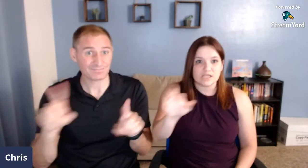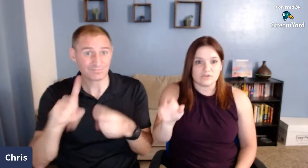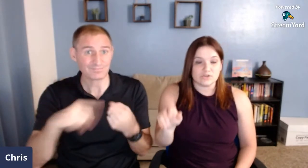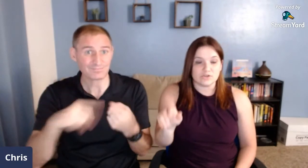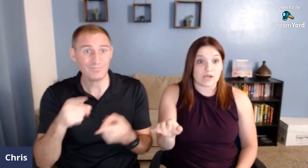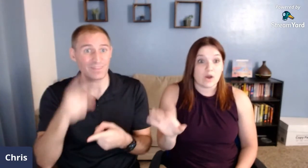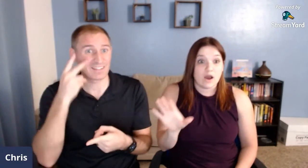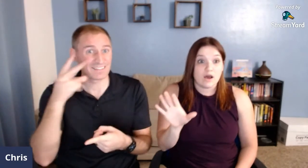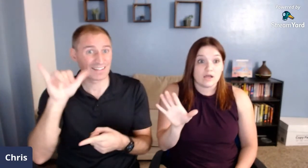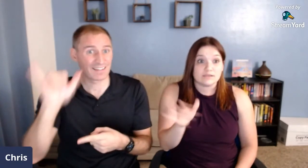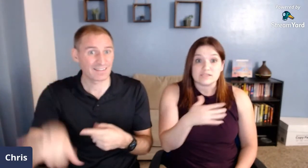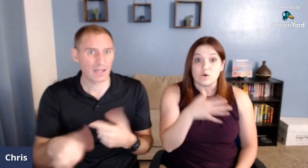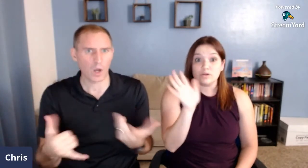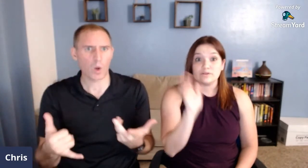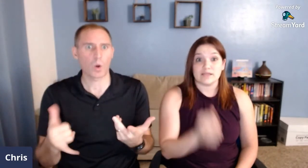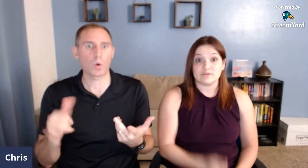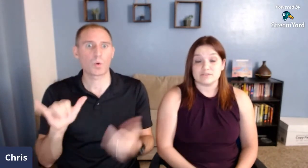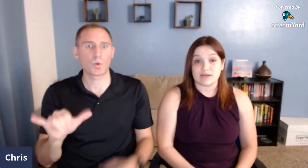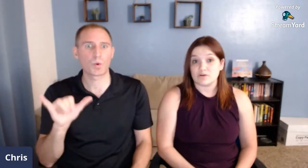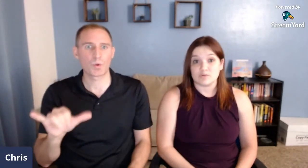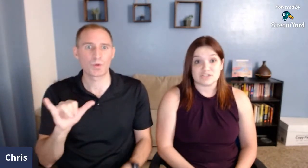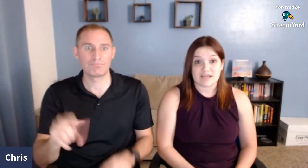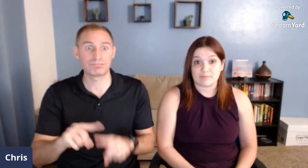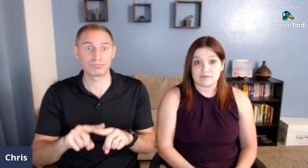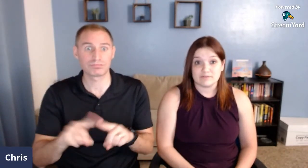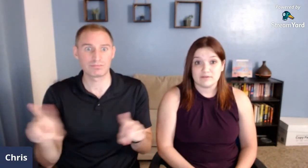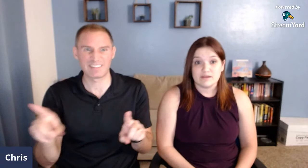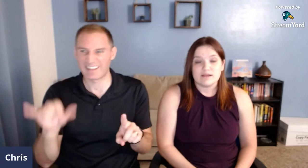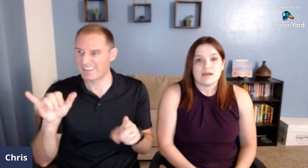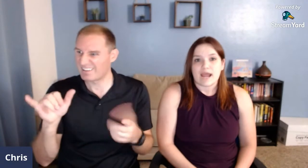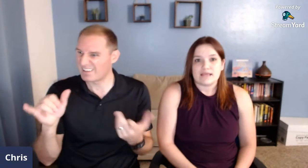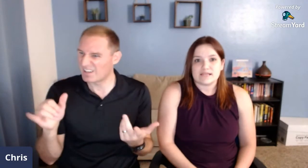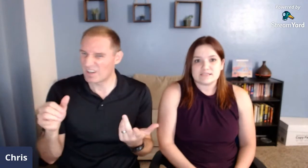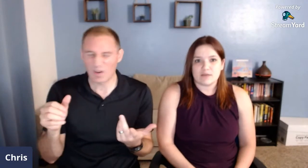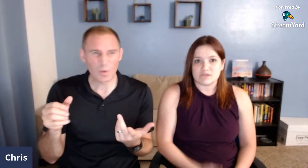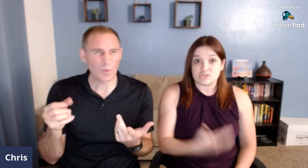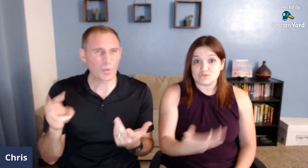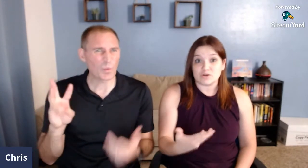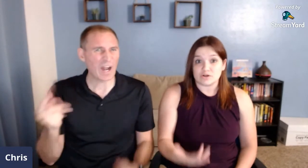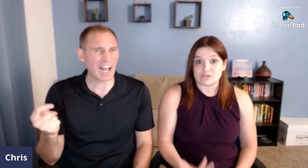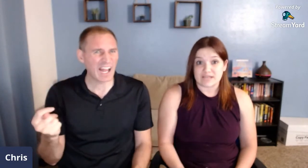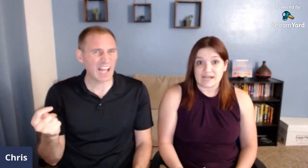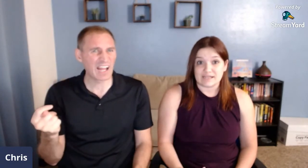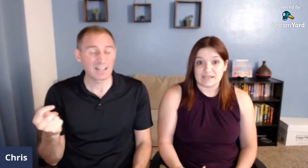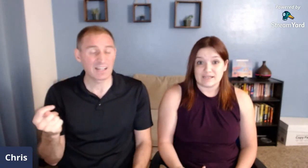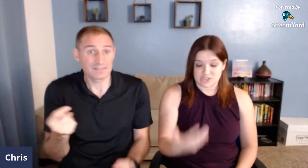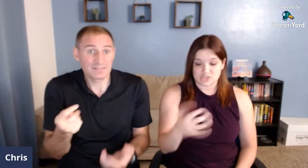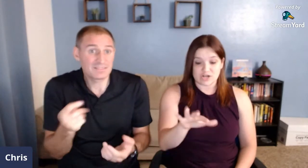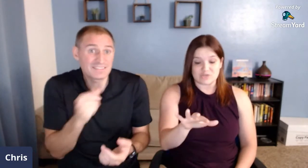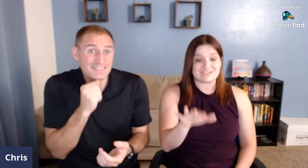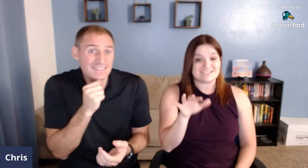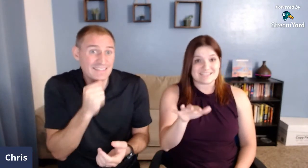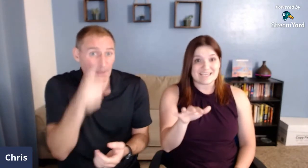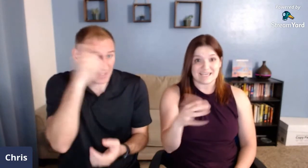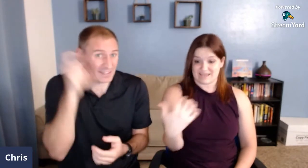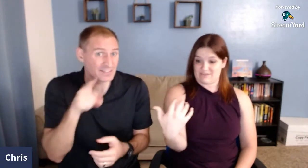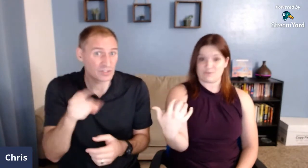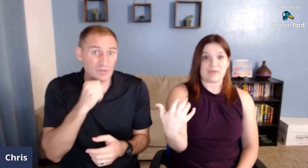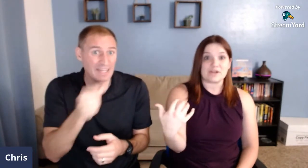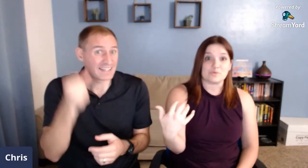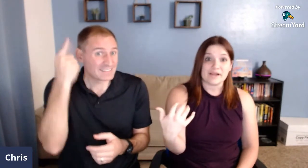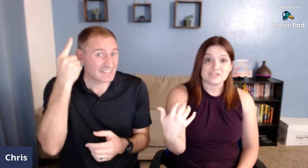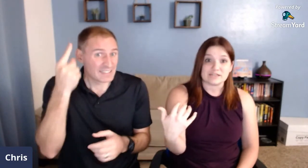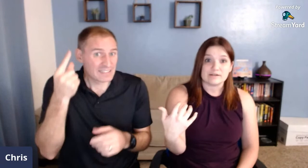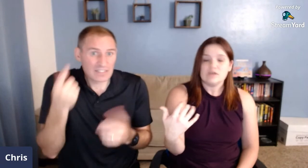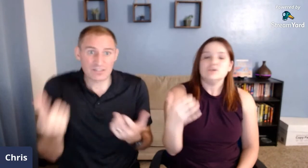it done at you, you're like, that's a whole other language to me. I don't know what just happened. And that's not because you don't understand it. It's just you're not used to seeing it